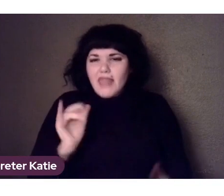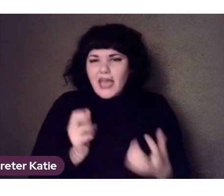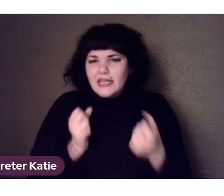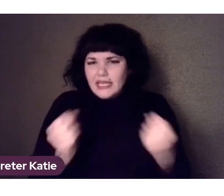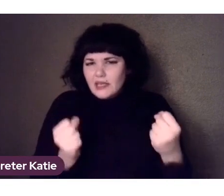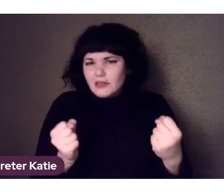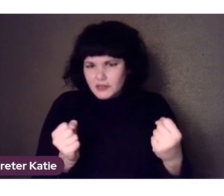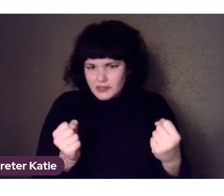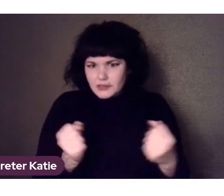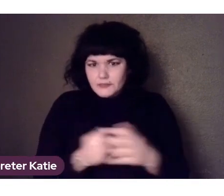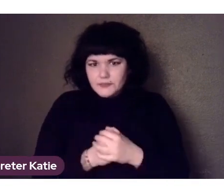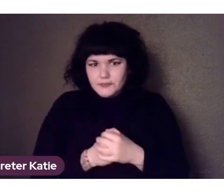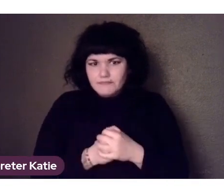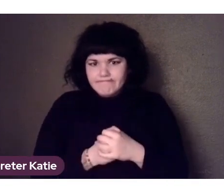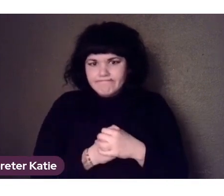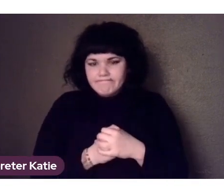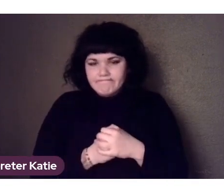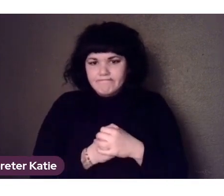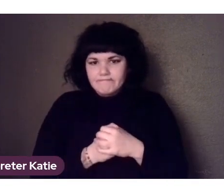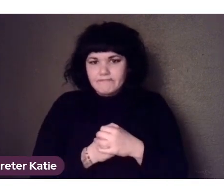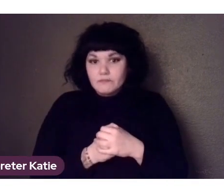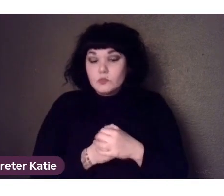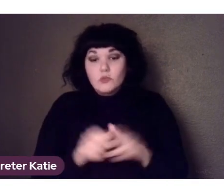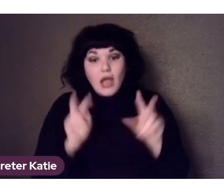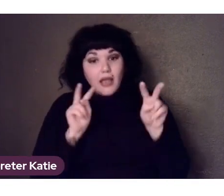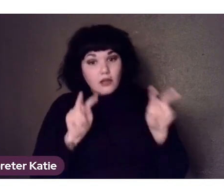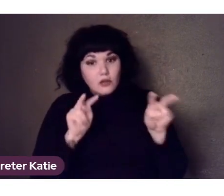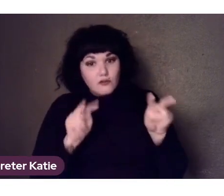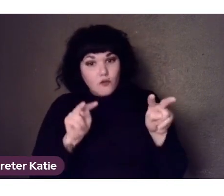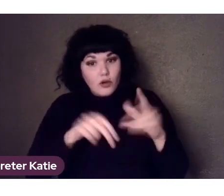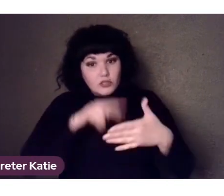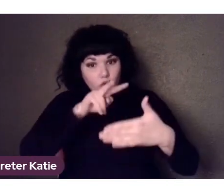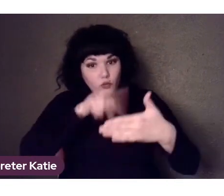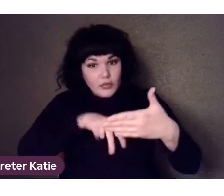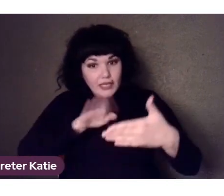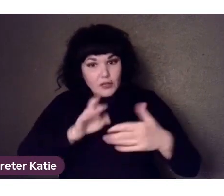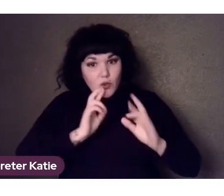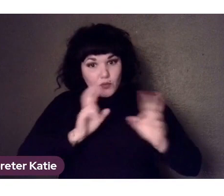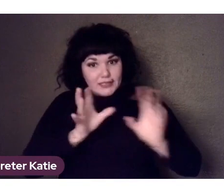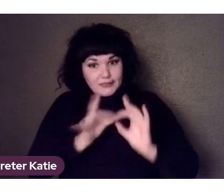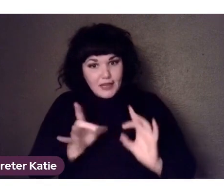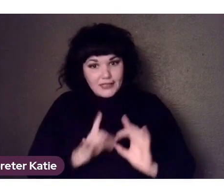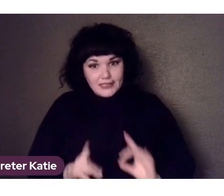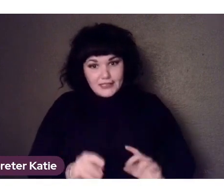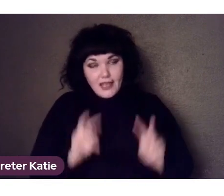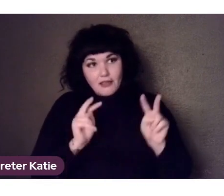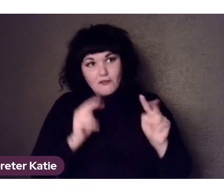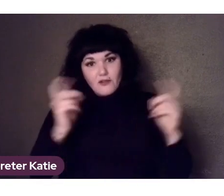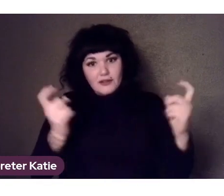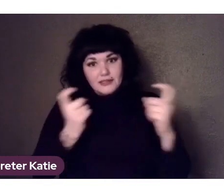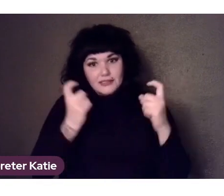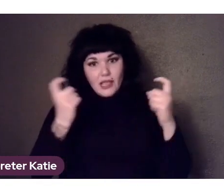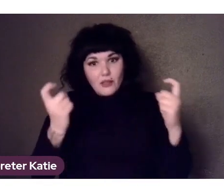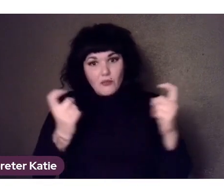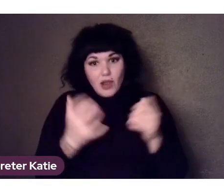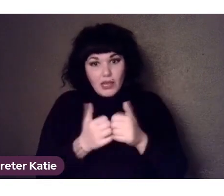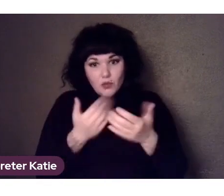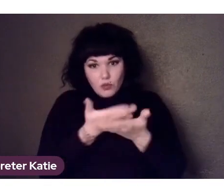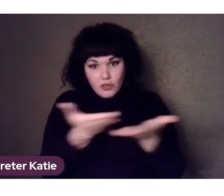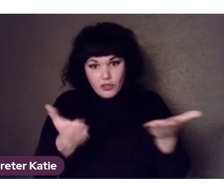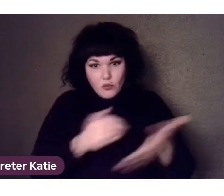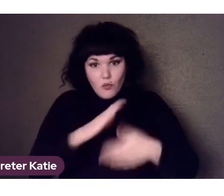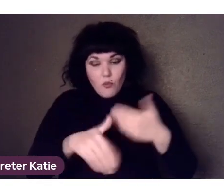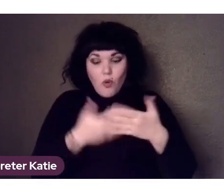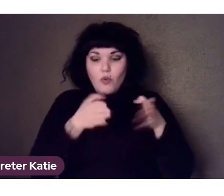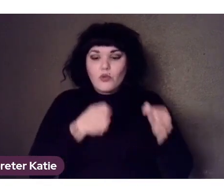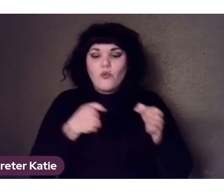So I look forward to reading your responses. I look forward to celebrating with you all of the ways that we get to